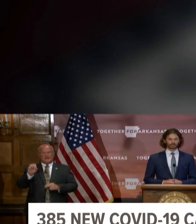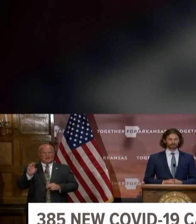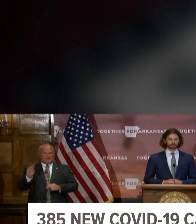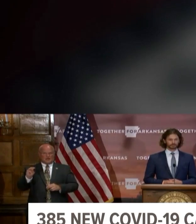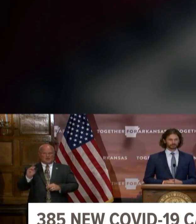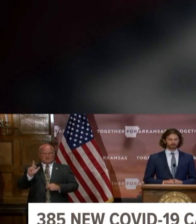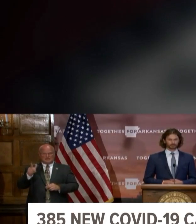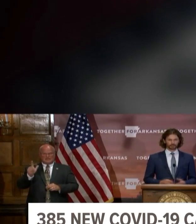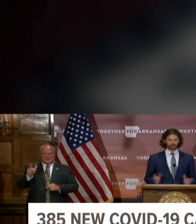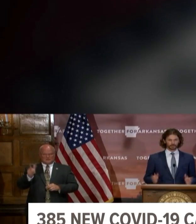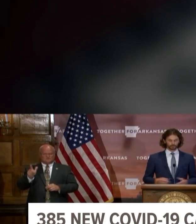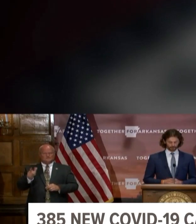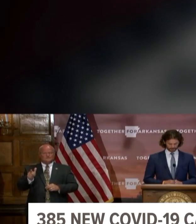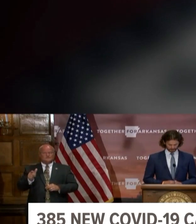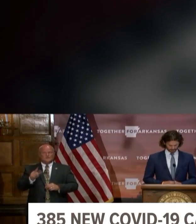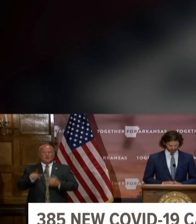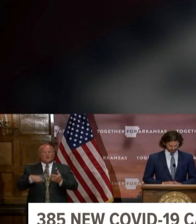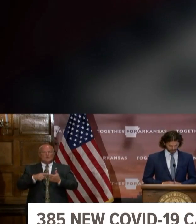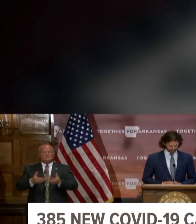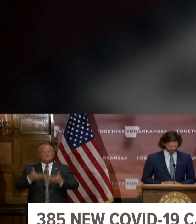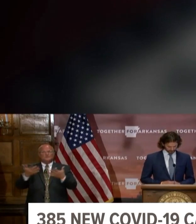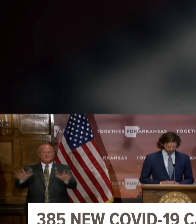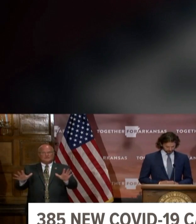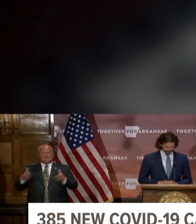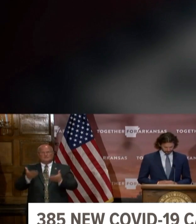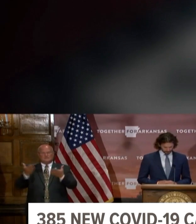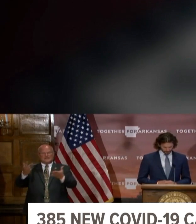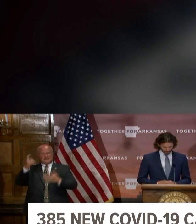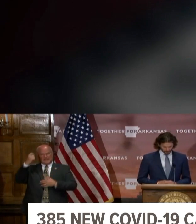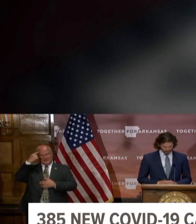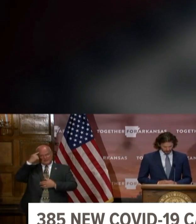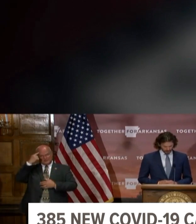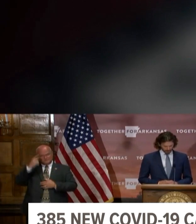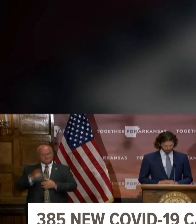arkansasready.com later this week when it's presented to the governor.